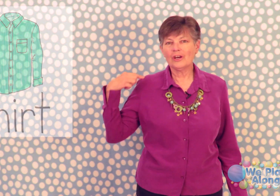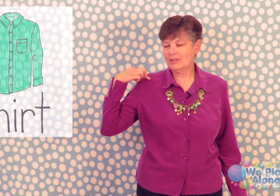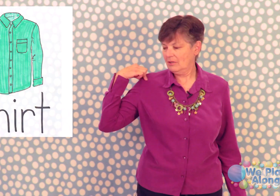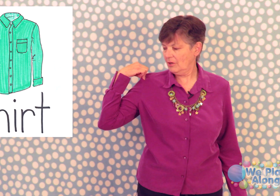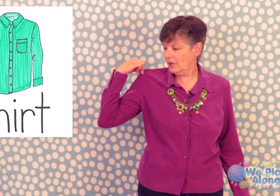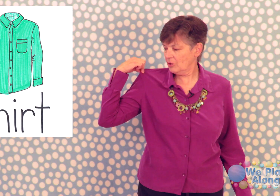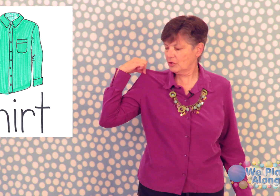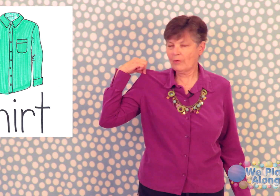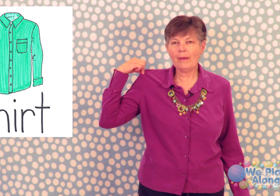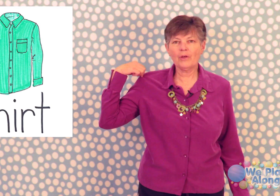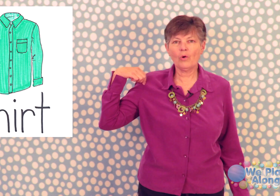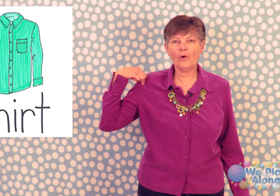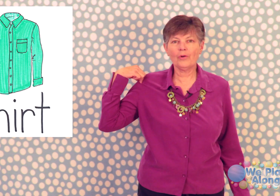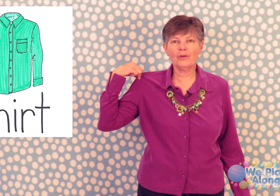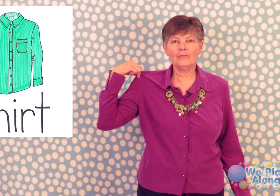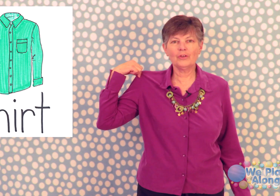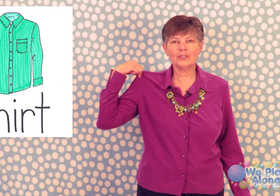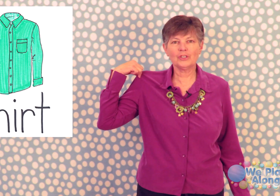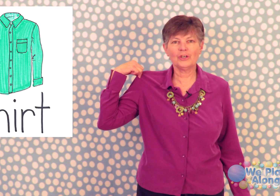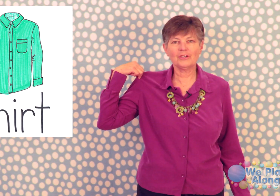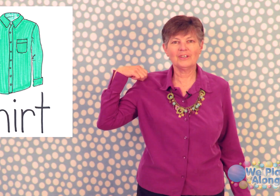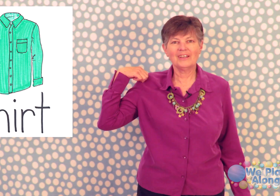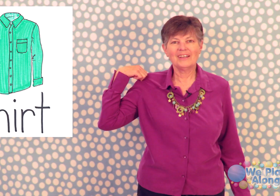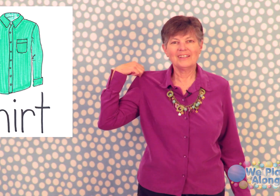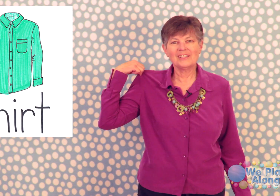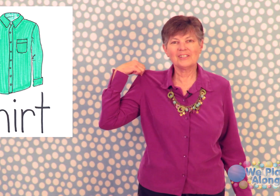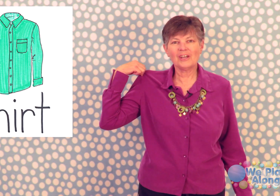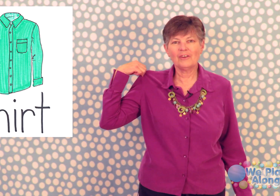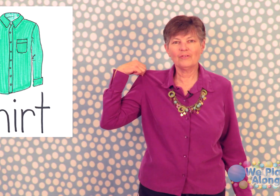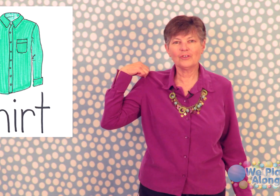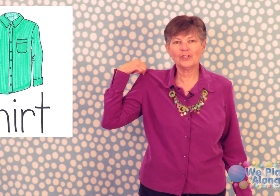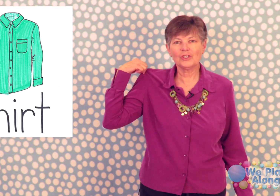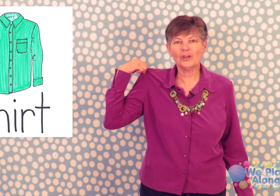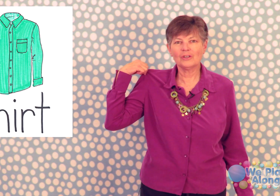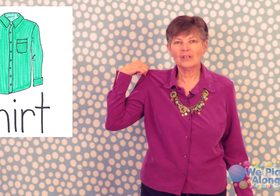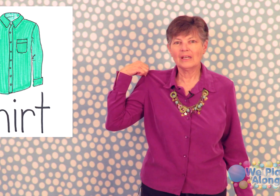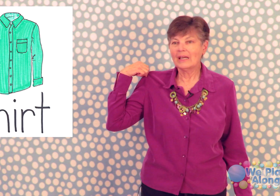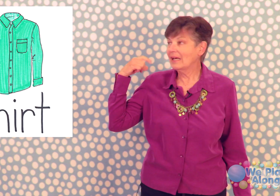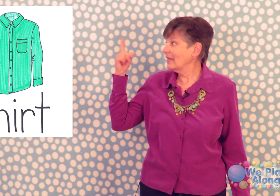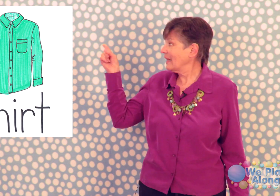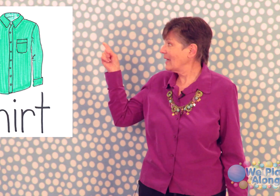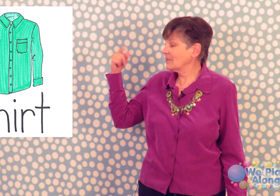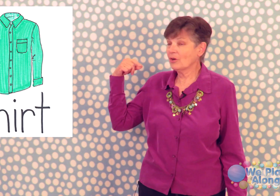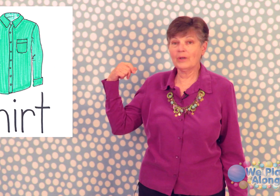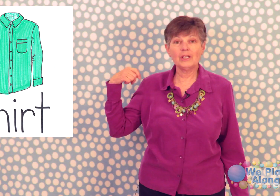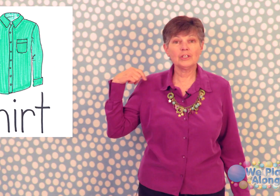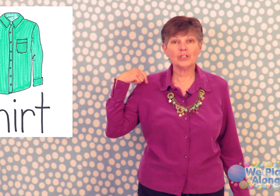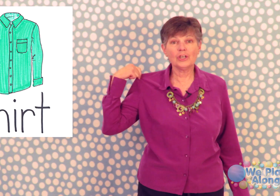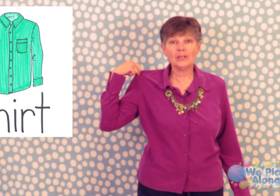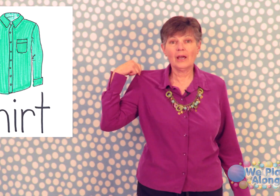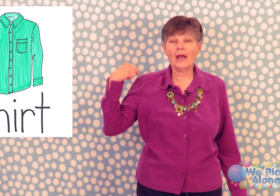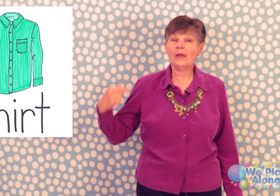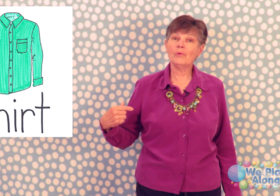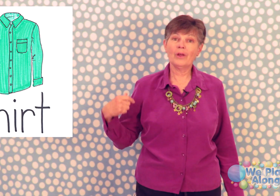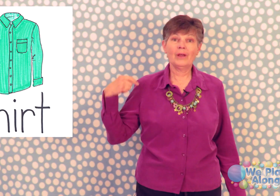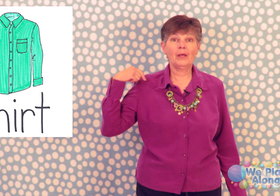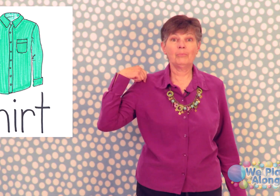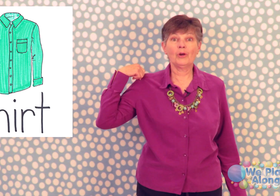Shirt, you're going to just grab the corner of your shirt. It's a sign for shirt. That's a green shirt. I'm wearing a